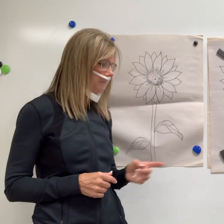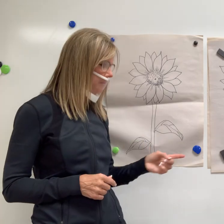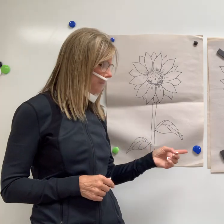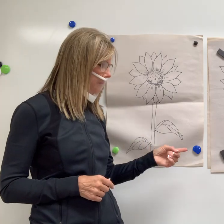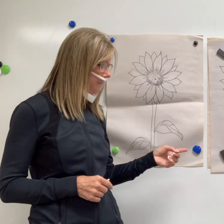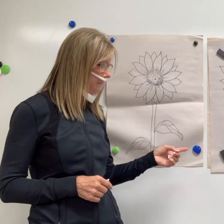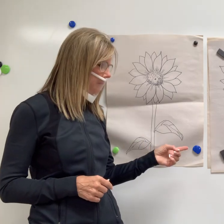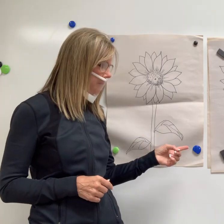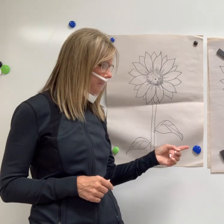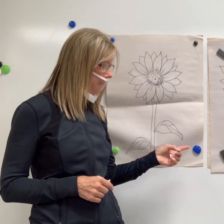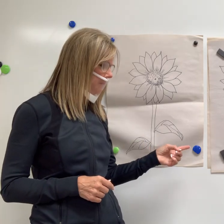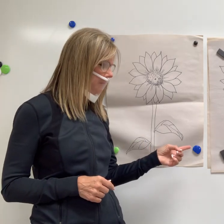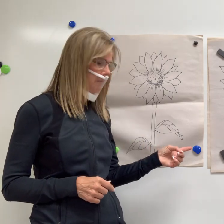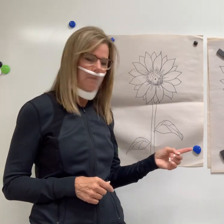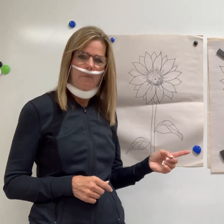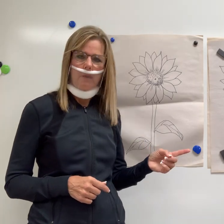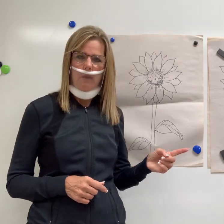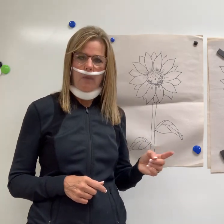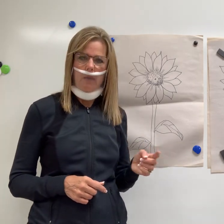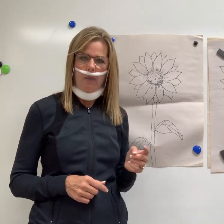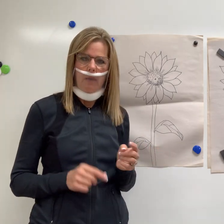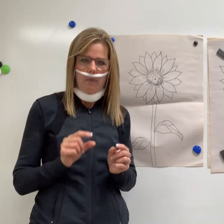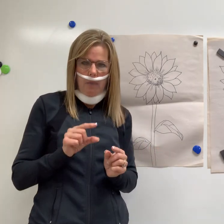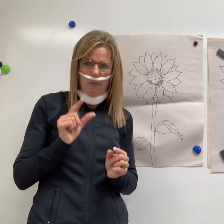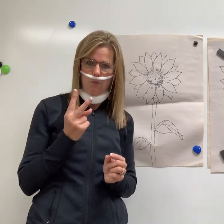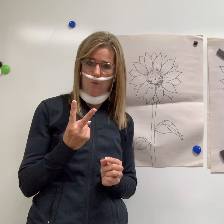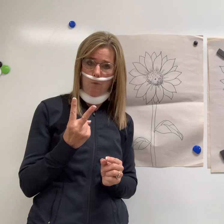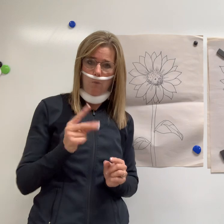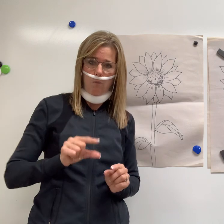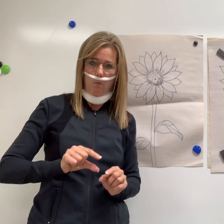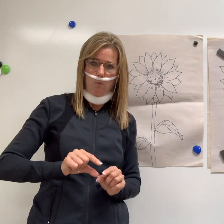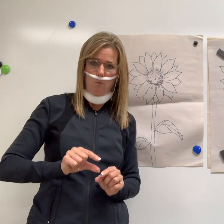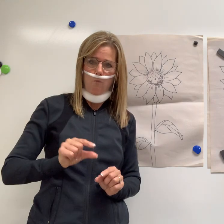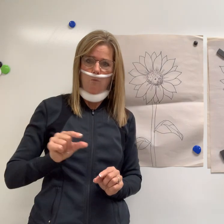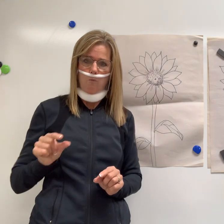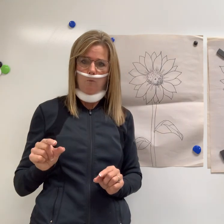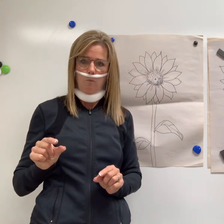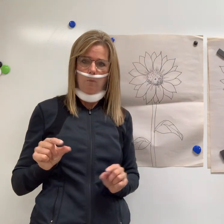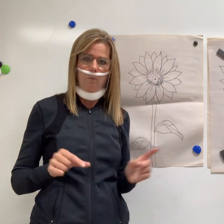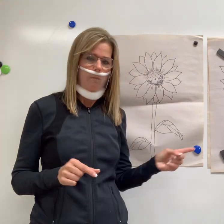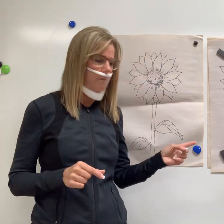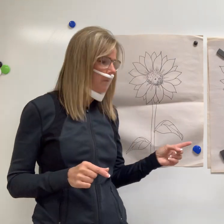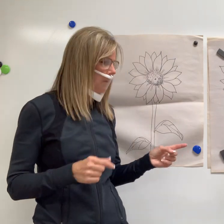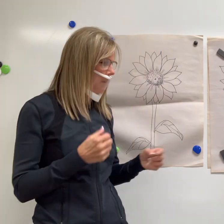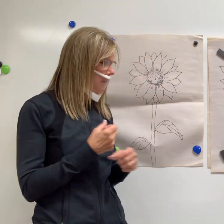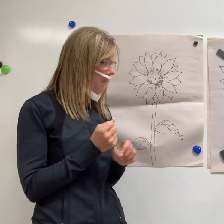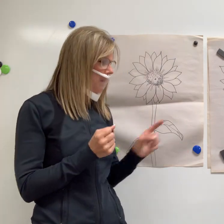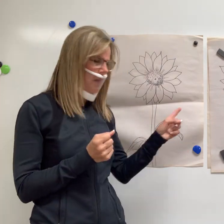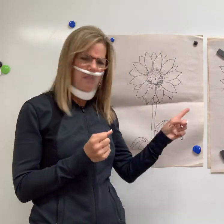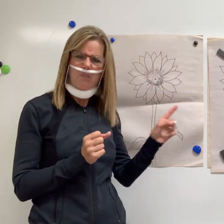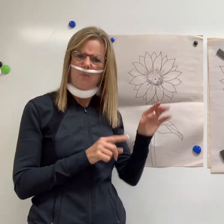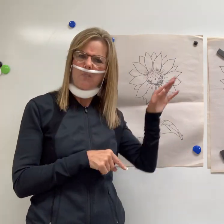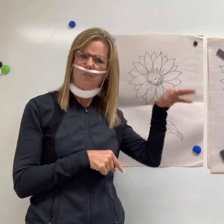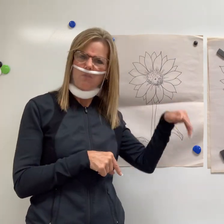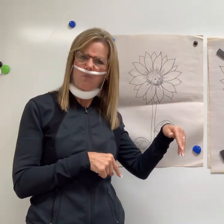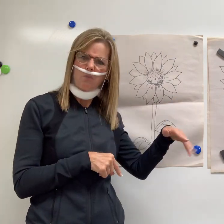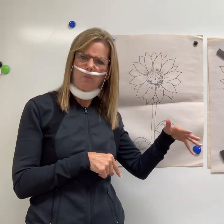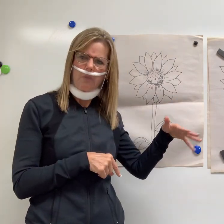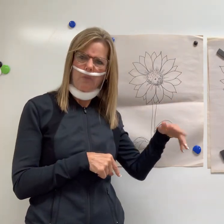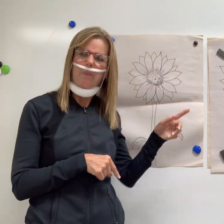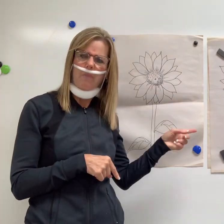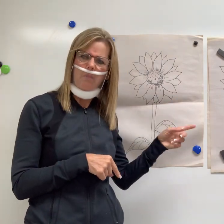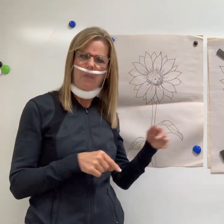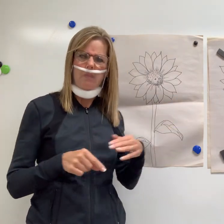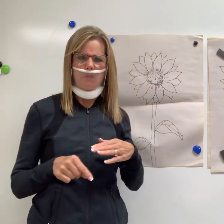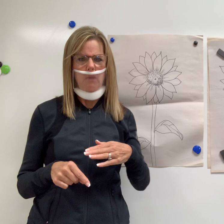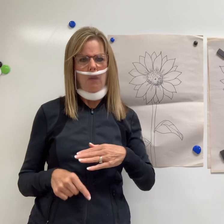short little line and skinny next to it, right across. And let's see, my leaf is kind of drooping down. Maybe I want a leaf that sort of sticks